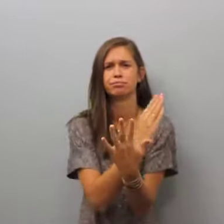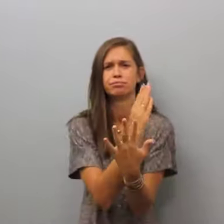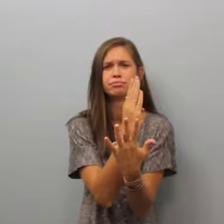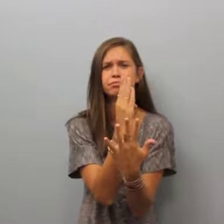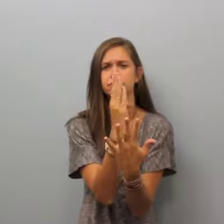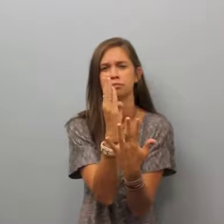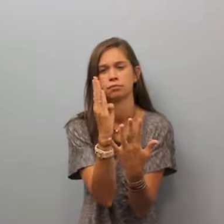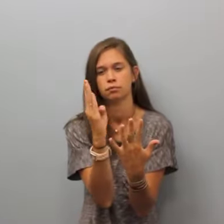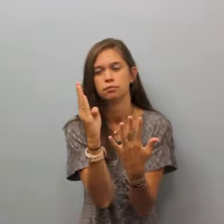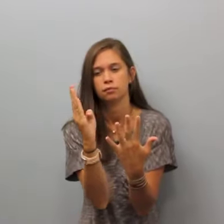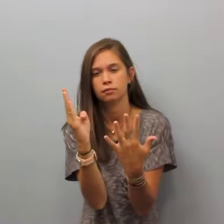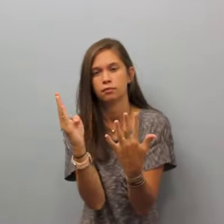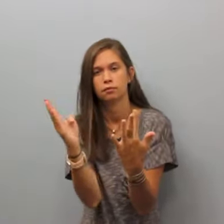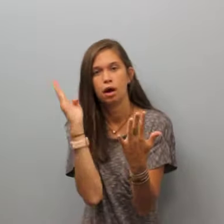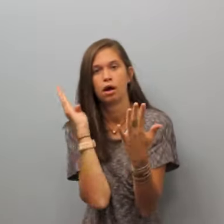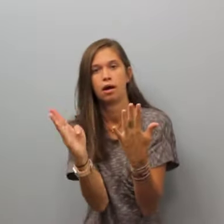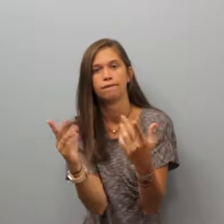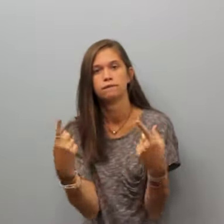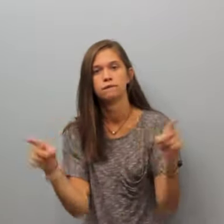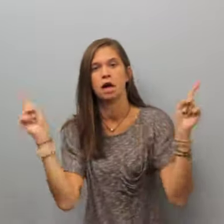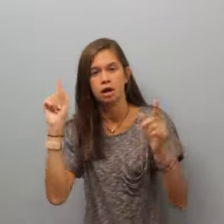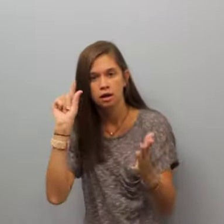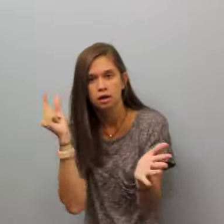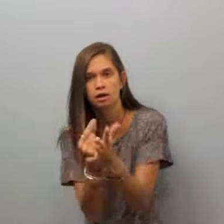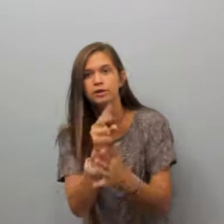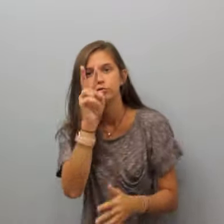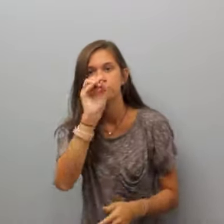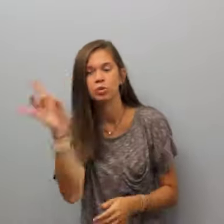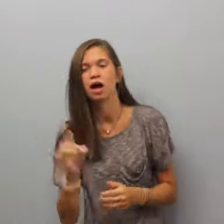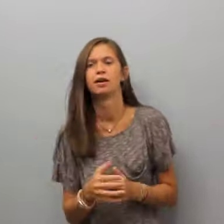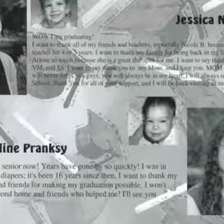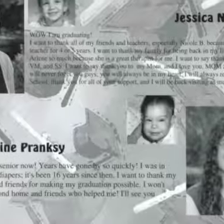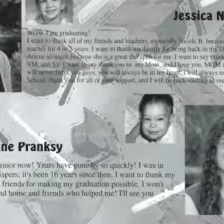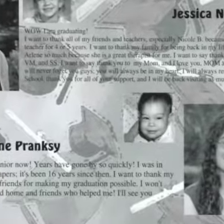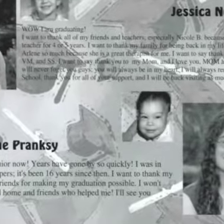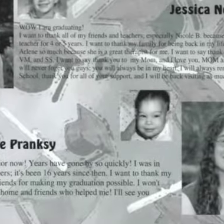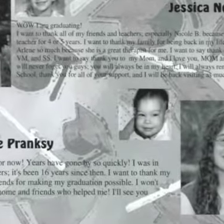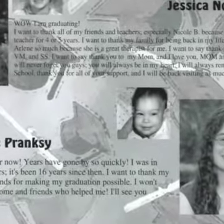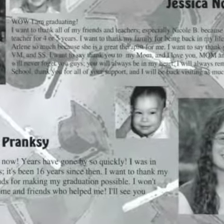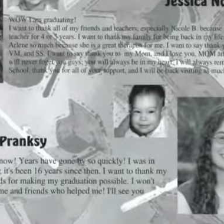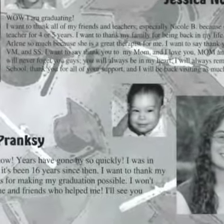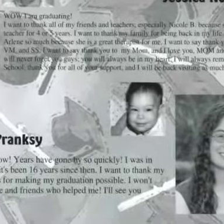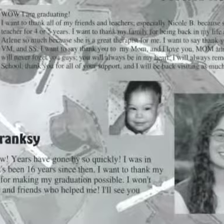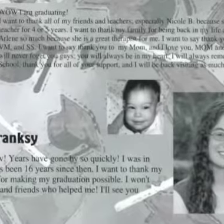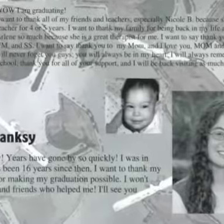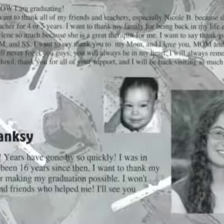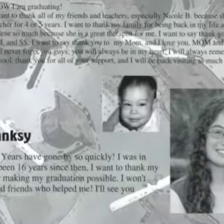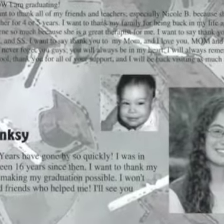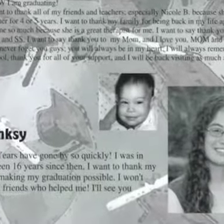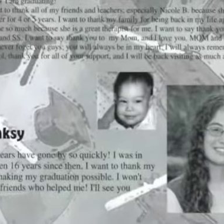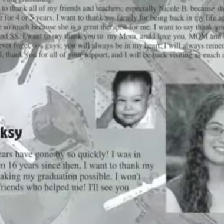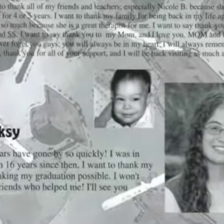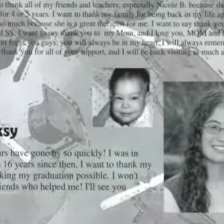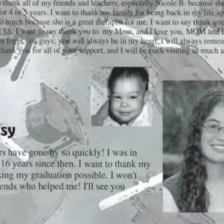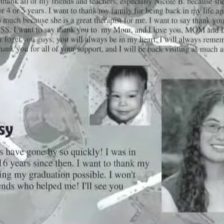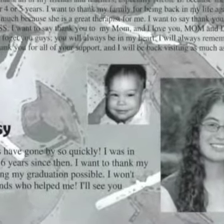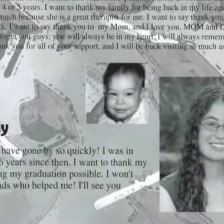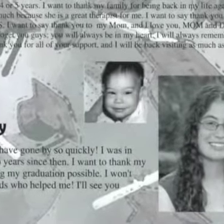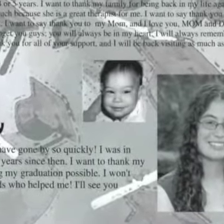Jackie came to Learning Center in 1990 in the parent-infant program and remained here until she graduated in